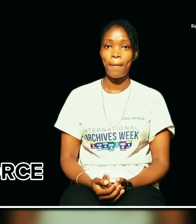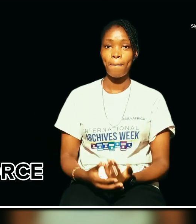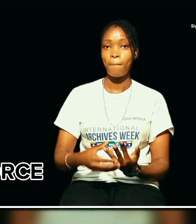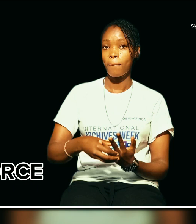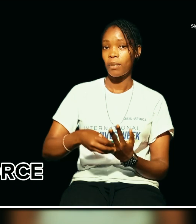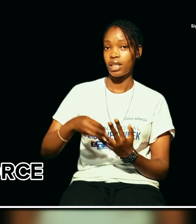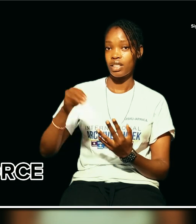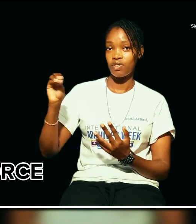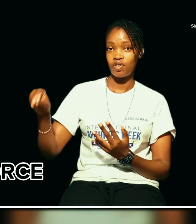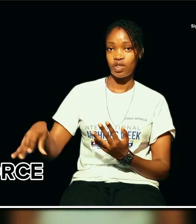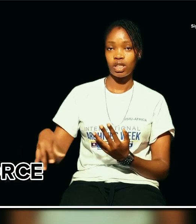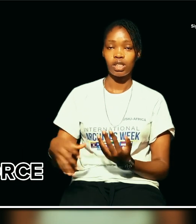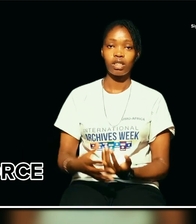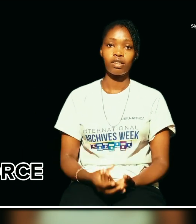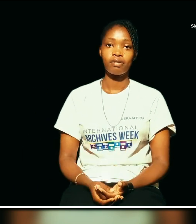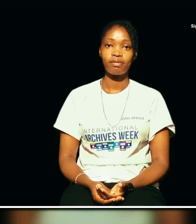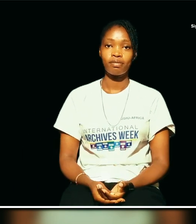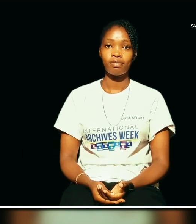divorce,